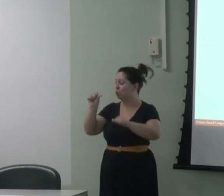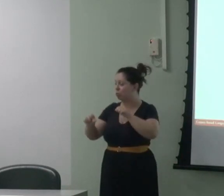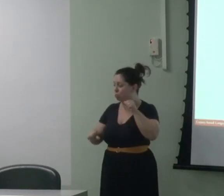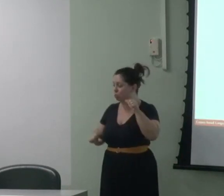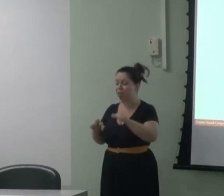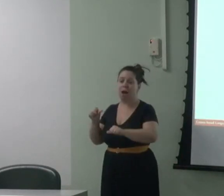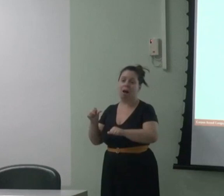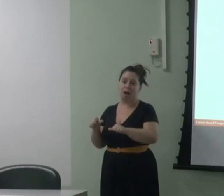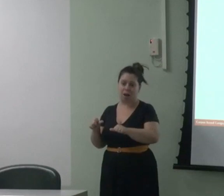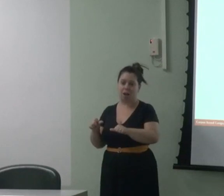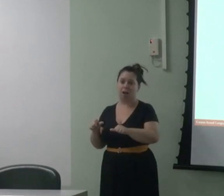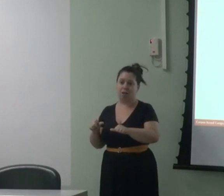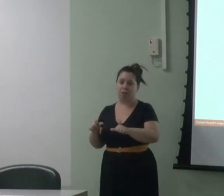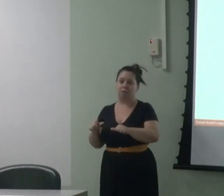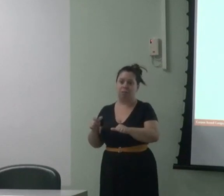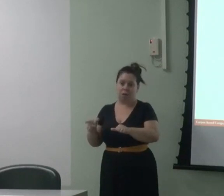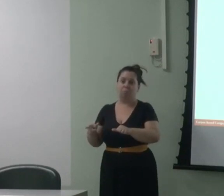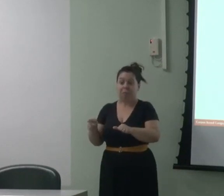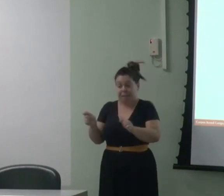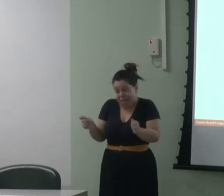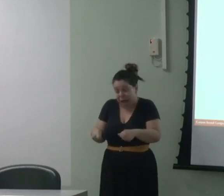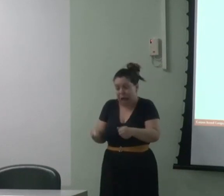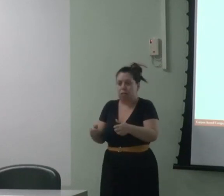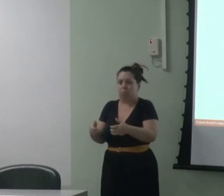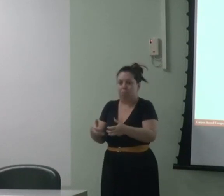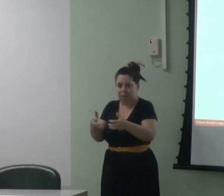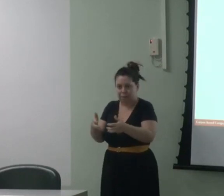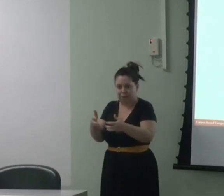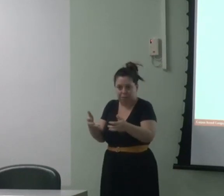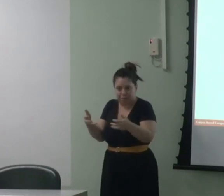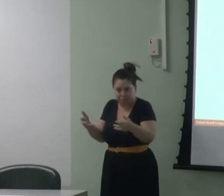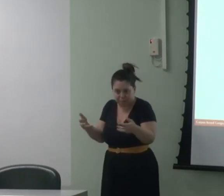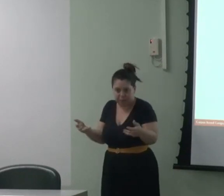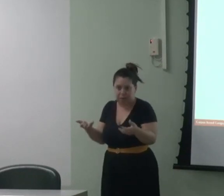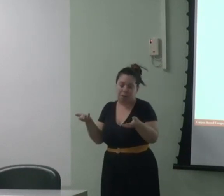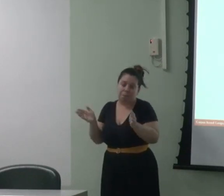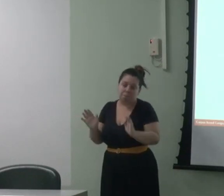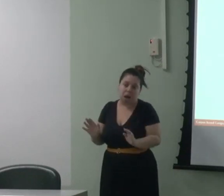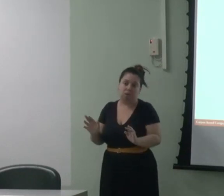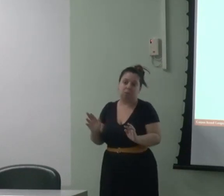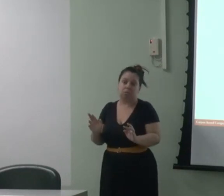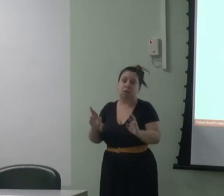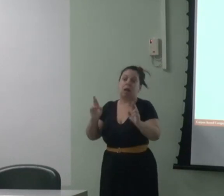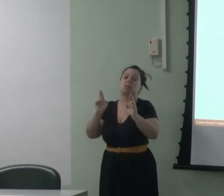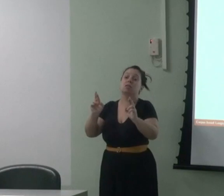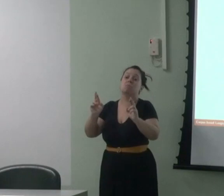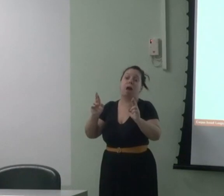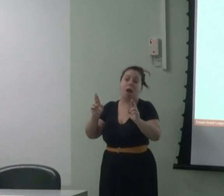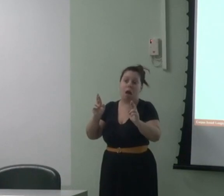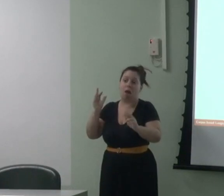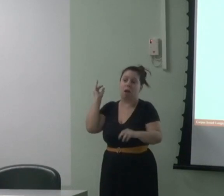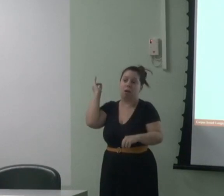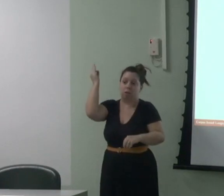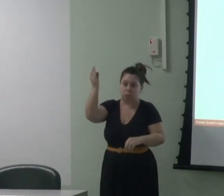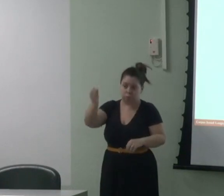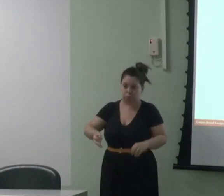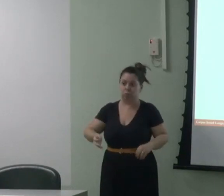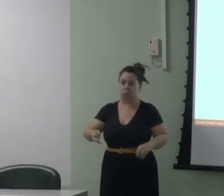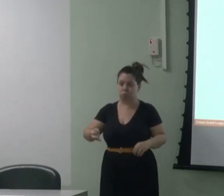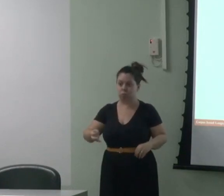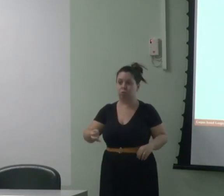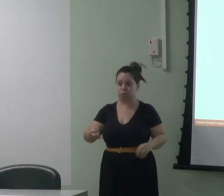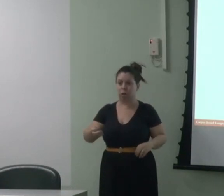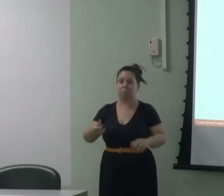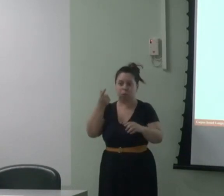those small languages to grow, but we cannot hope that there will be 3 million words of any